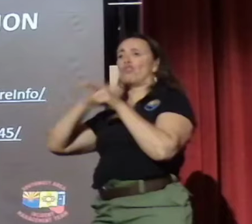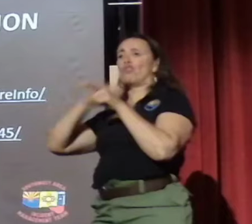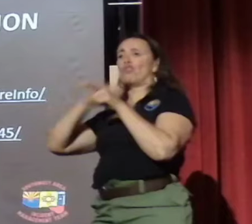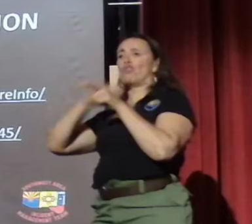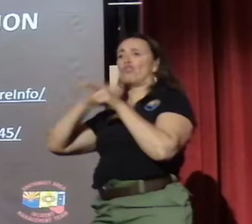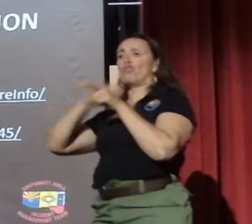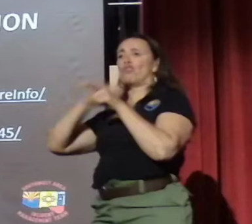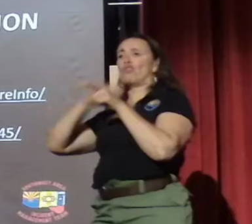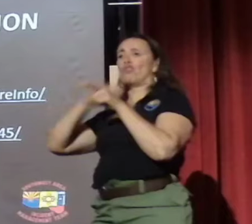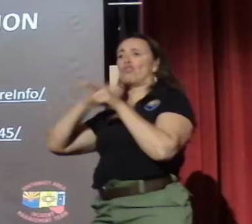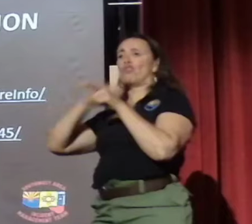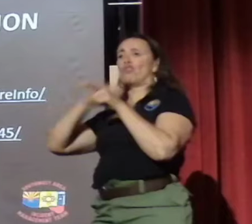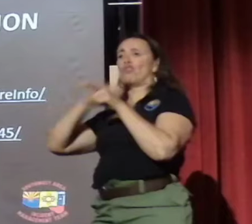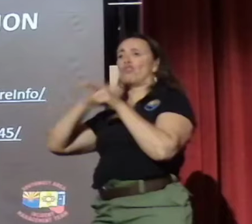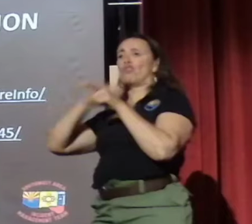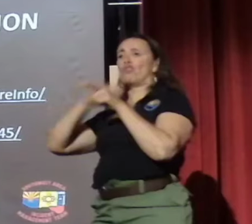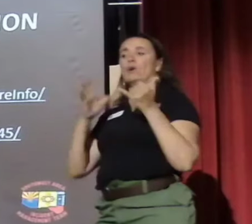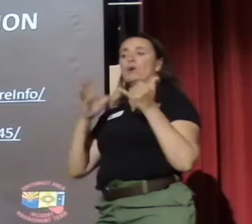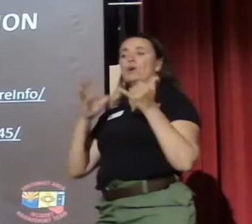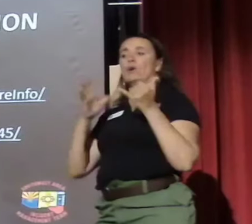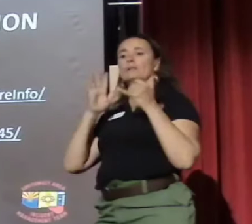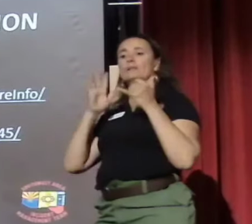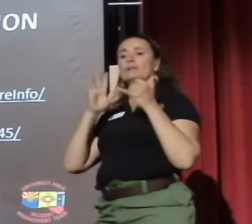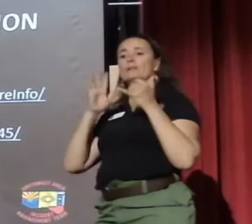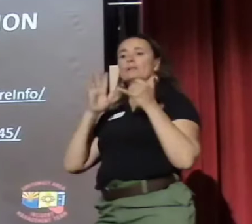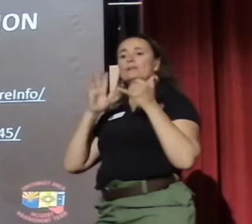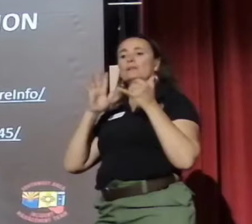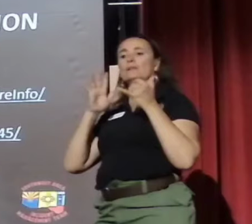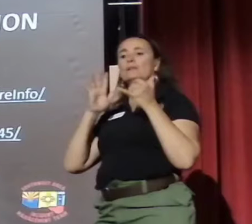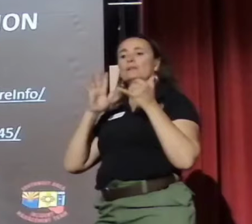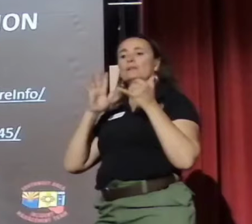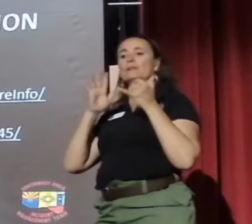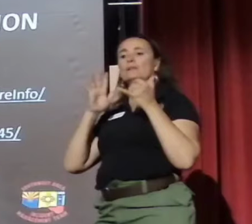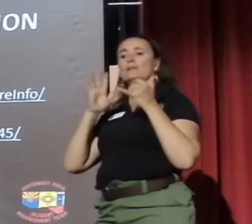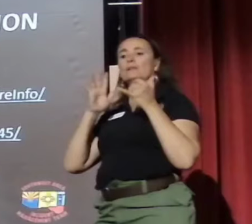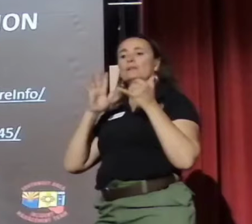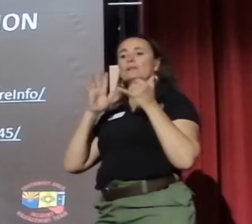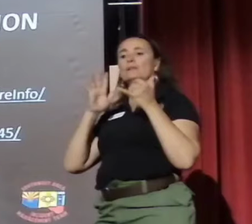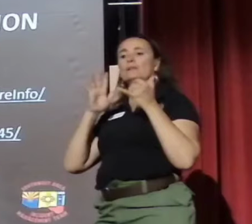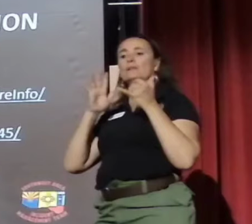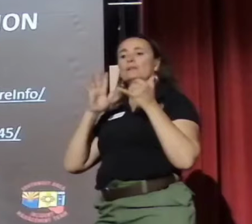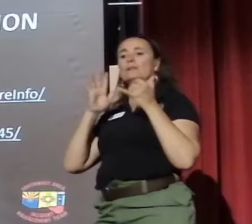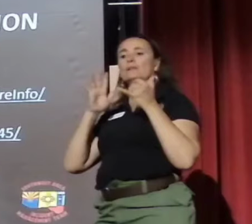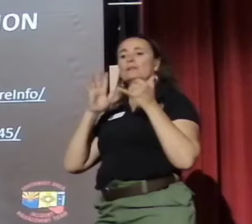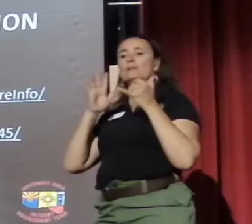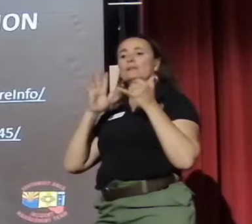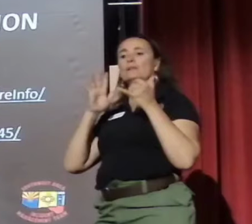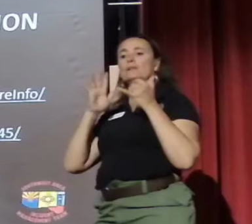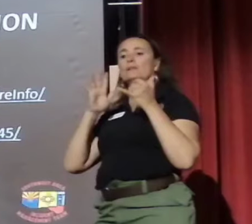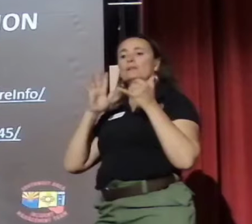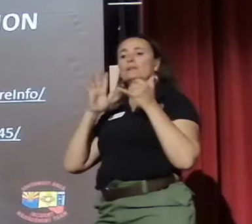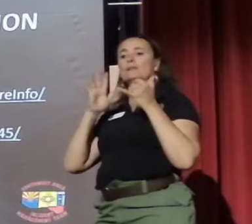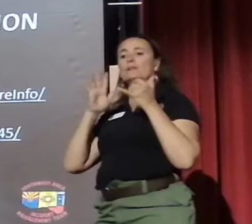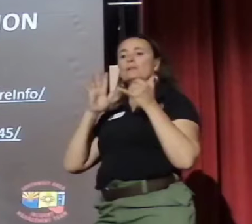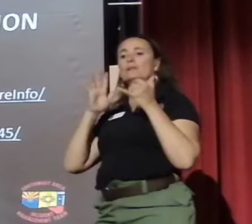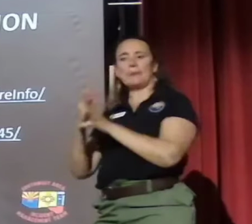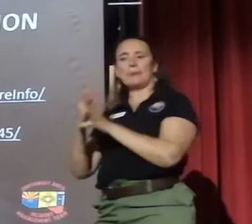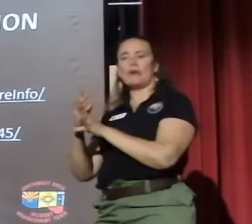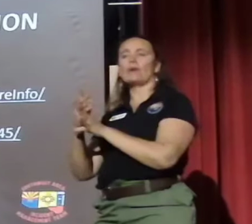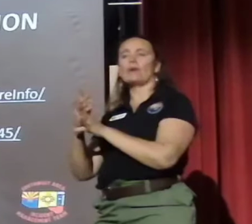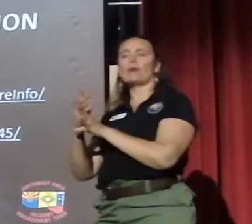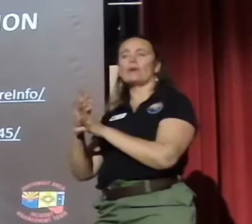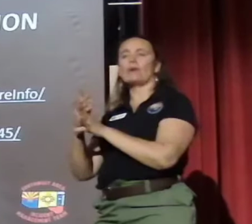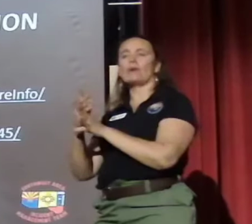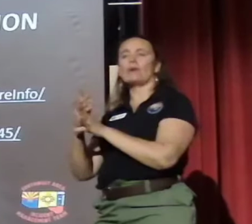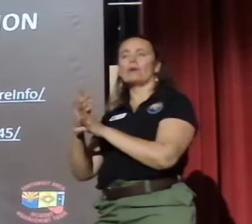are going to transition to some questions. We are ready and prepared to answer questions from both our online community as well as folks